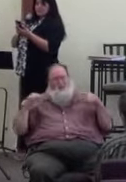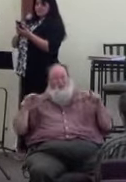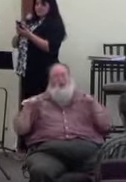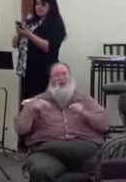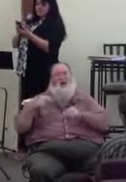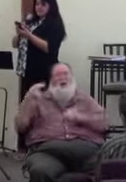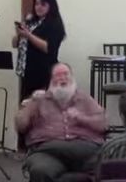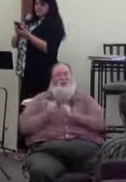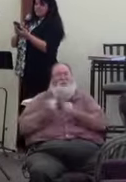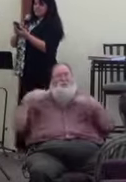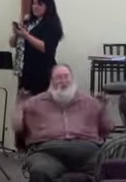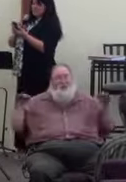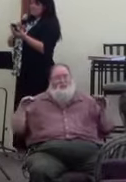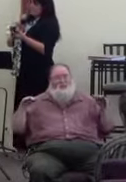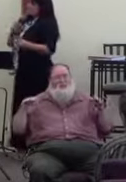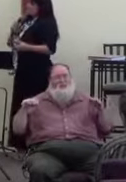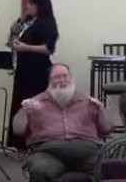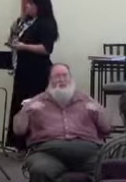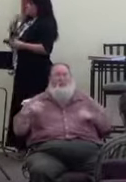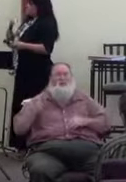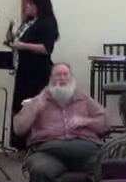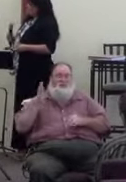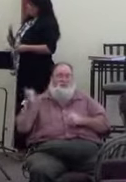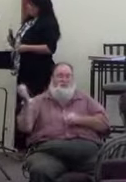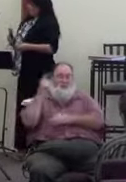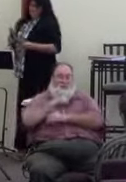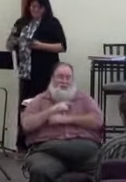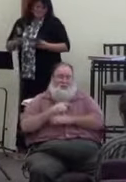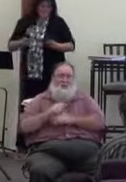all be together. Aunt Wendell will be so happy to see you.